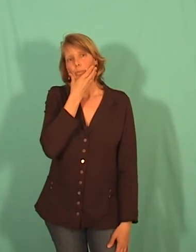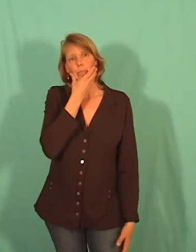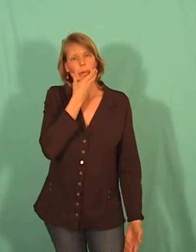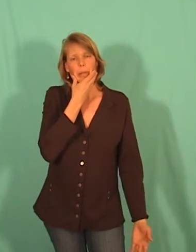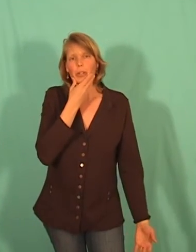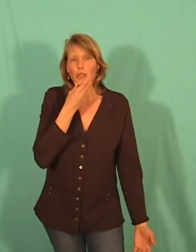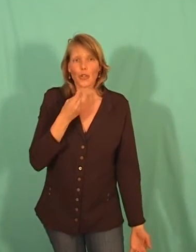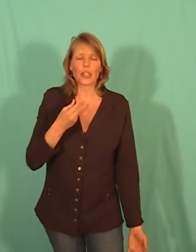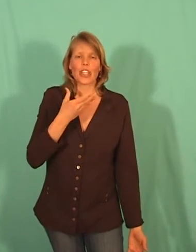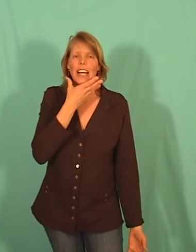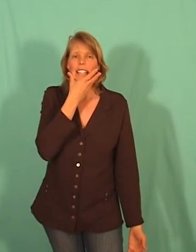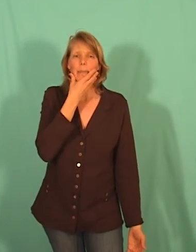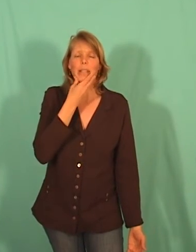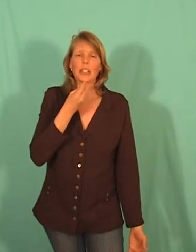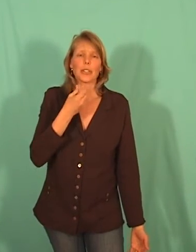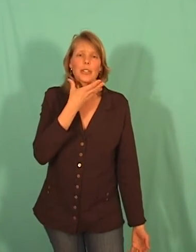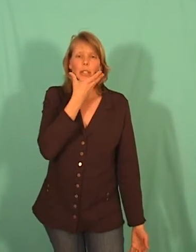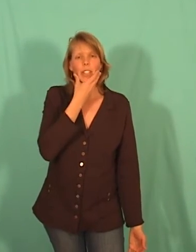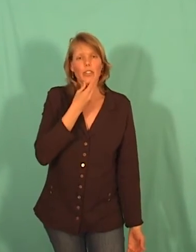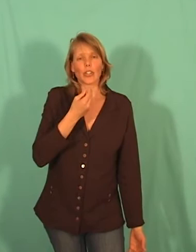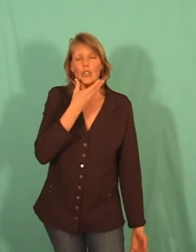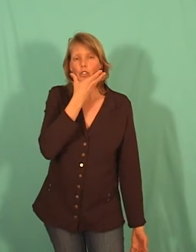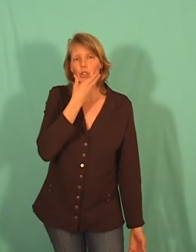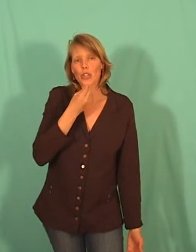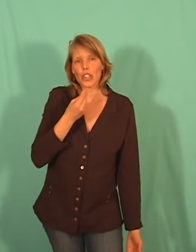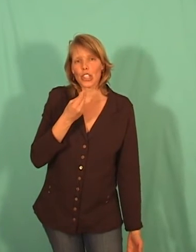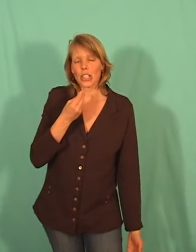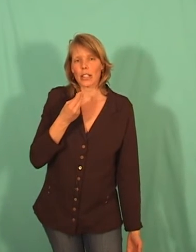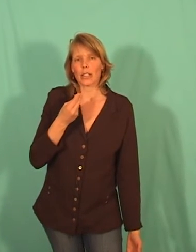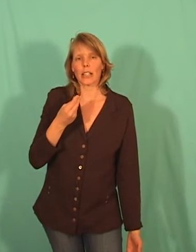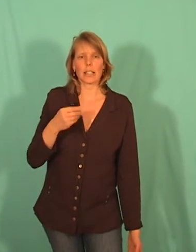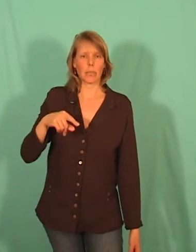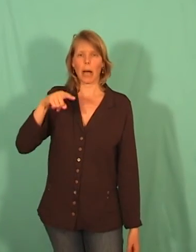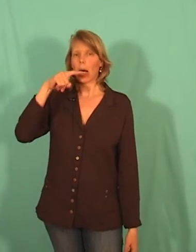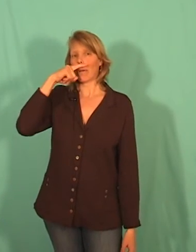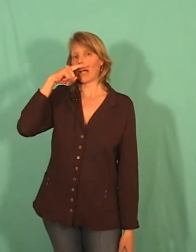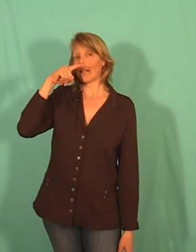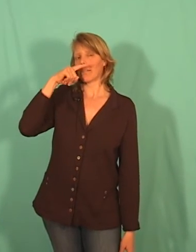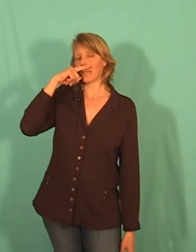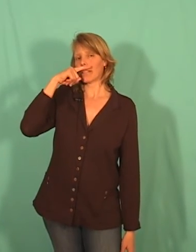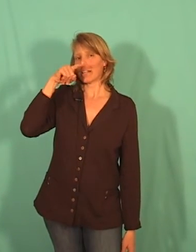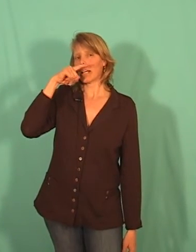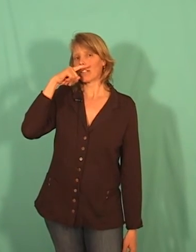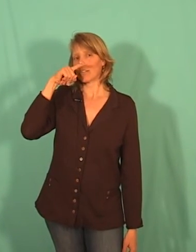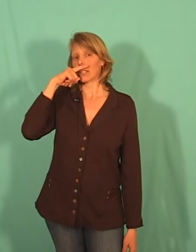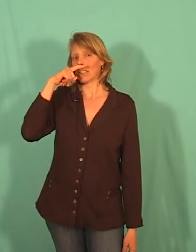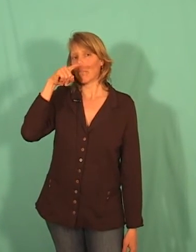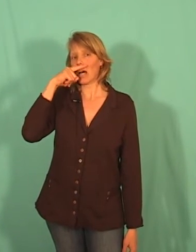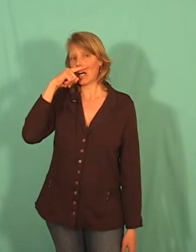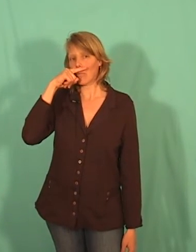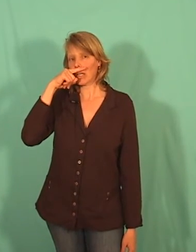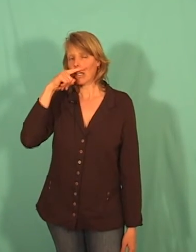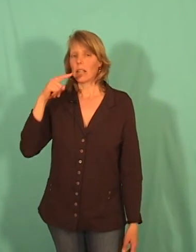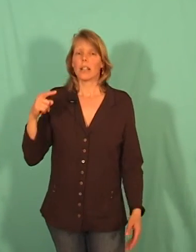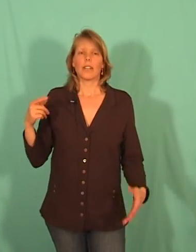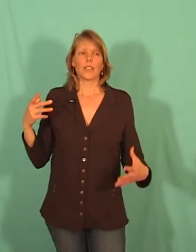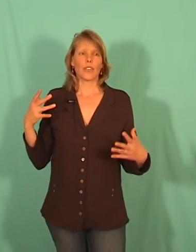Maybe Uncle George has a beard, so he's Uncle George, and Cousin Bob has mustache, so he's Bob.